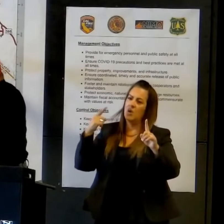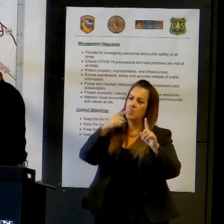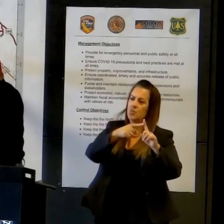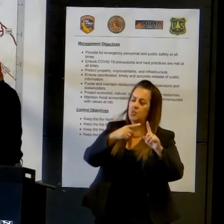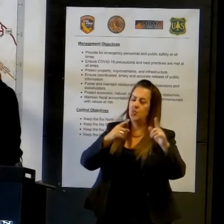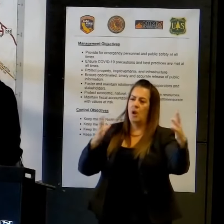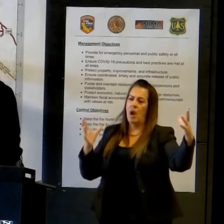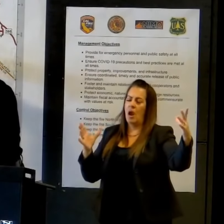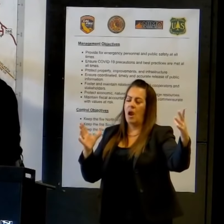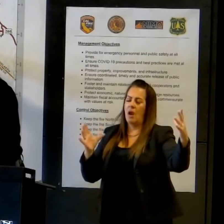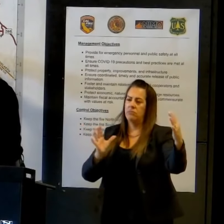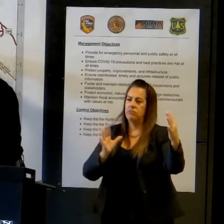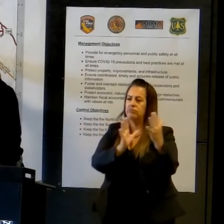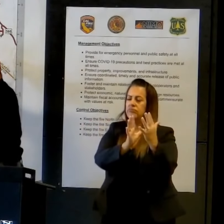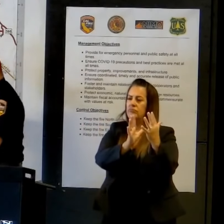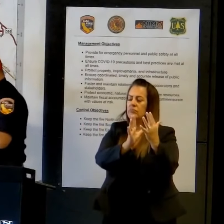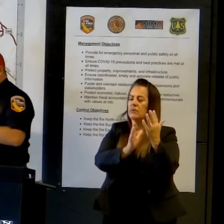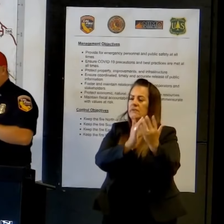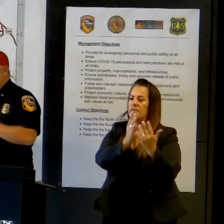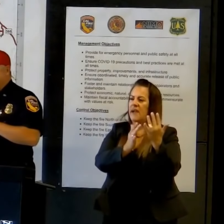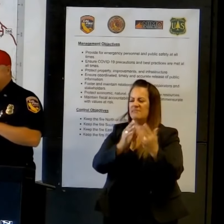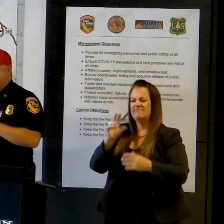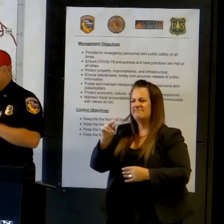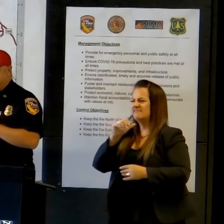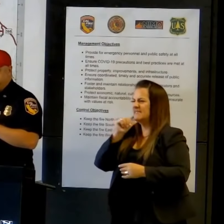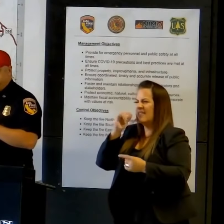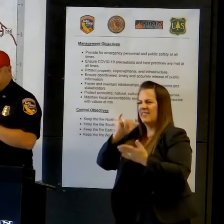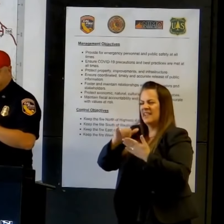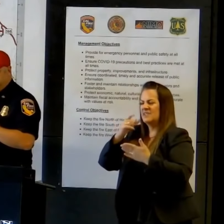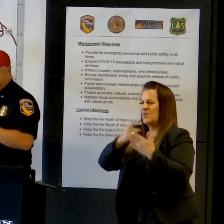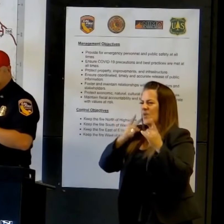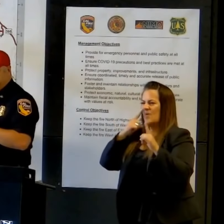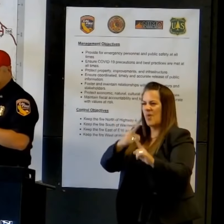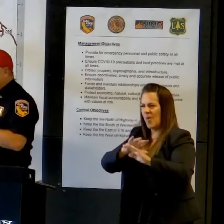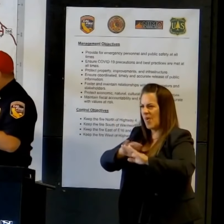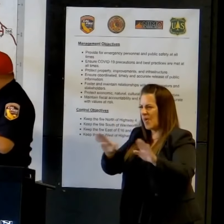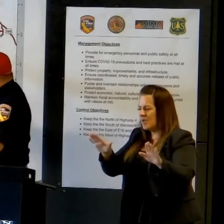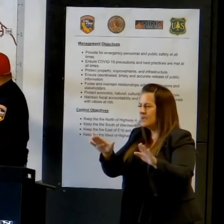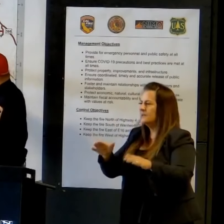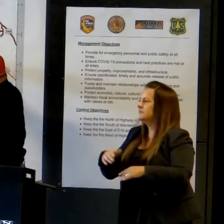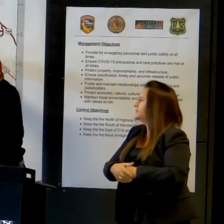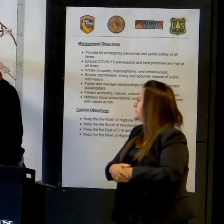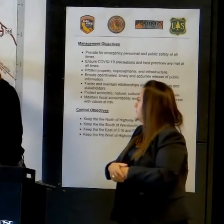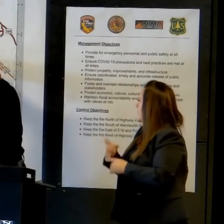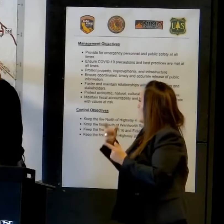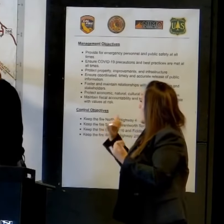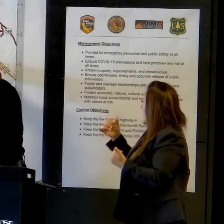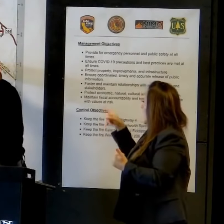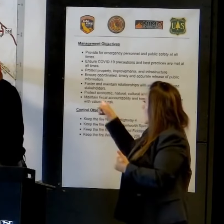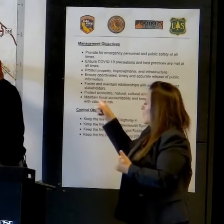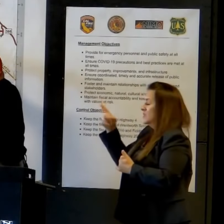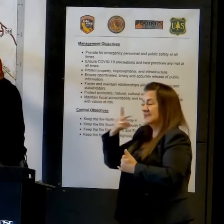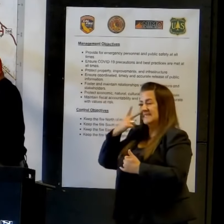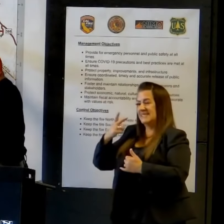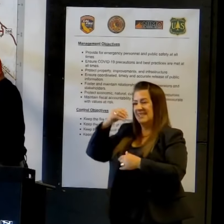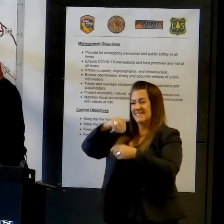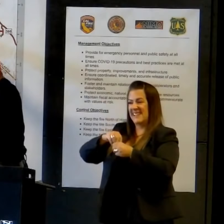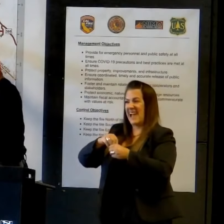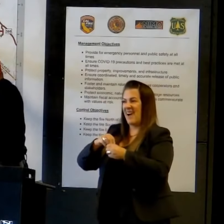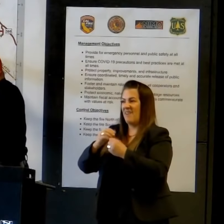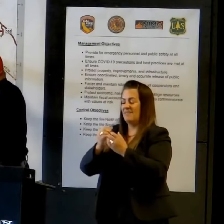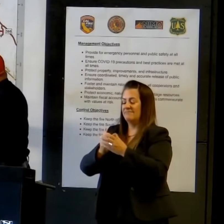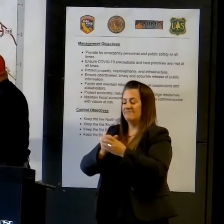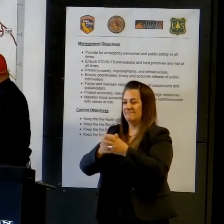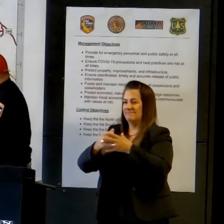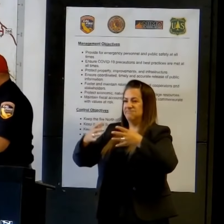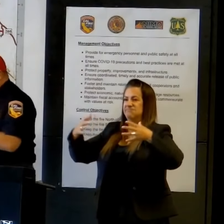is to put in a line around it, first of all, to keep it out of the communities and keep it to the east right now, currently, of South Lake Tahoe, but also to